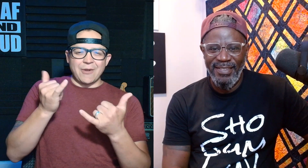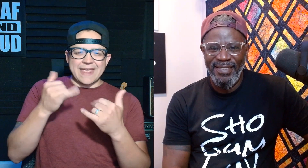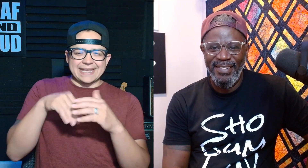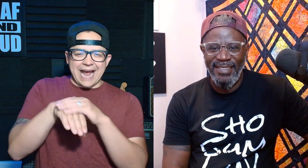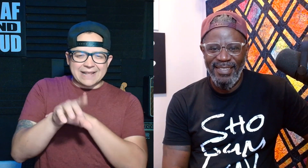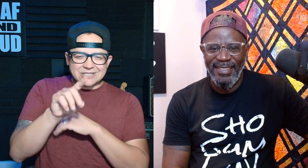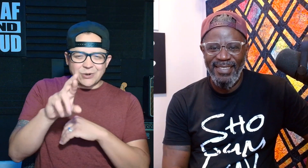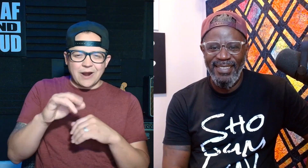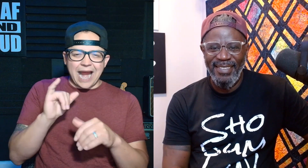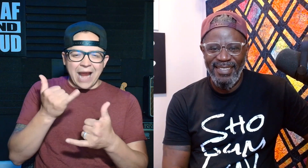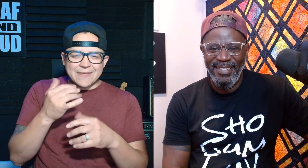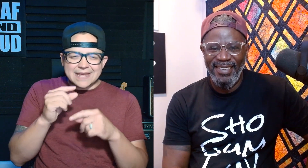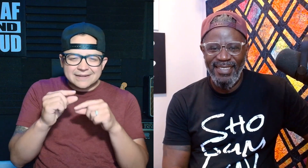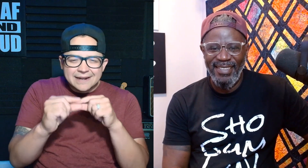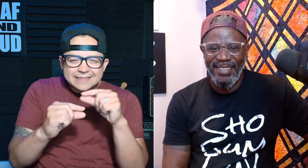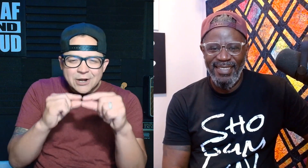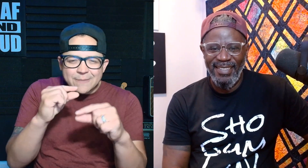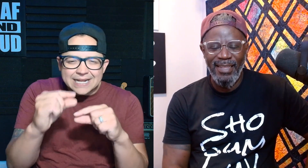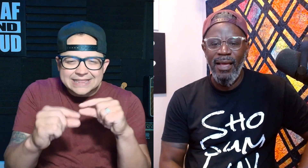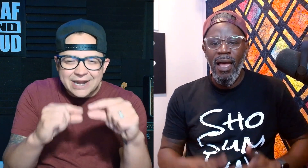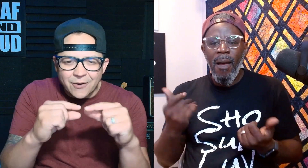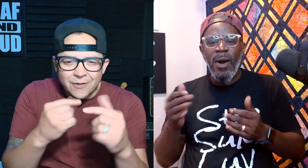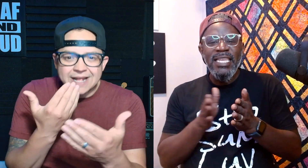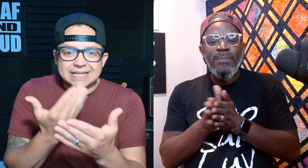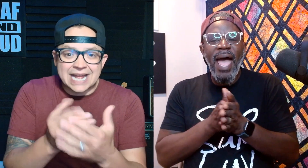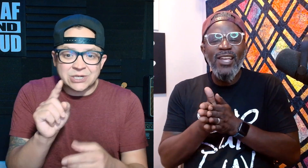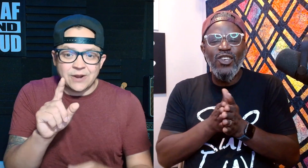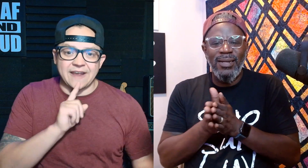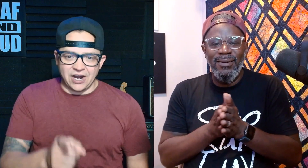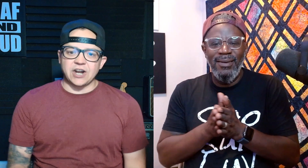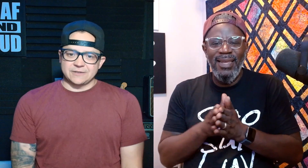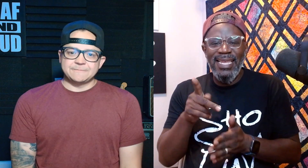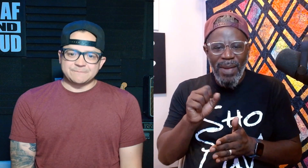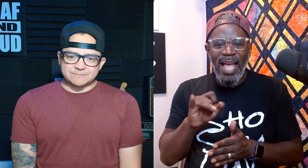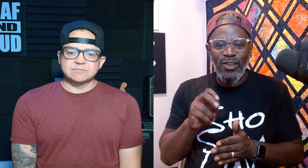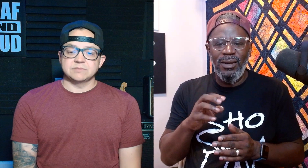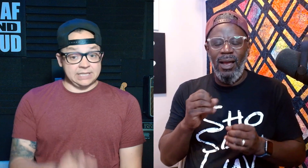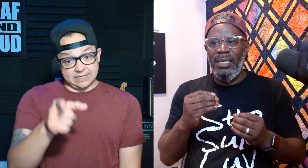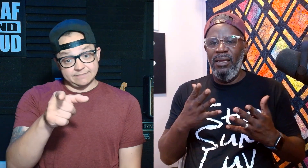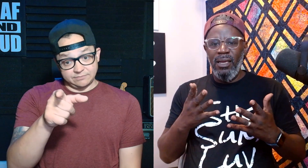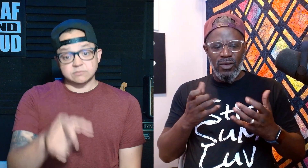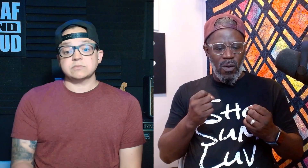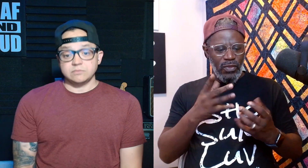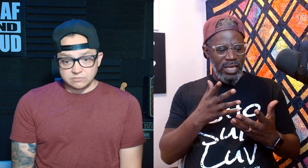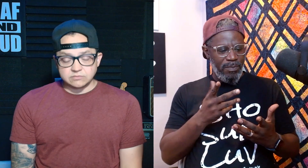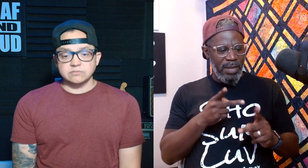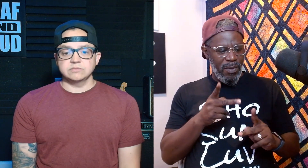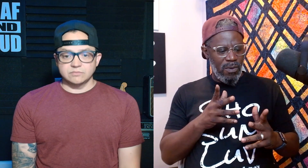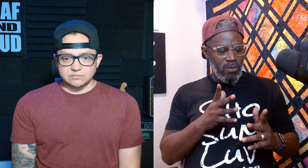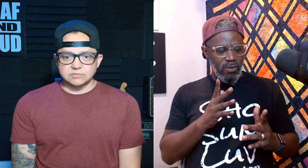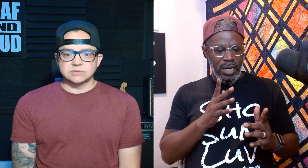doing, how they got in the door, how they little by little got to where they are. It's passion. Yeah. I mean, so